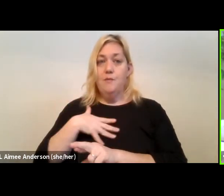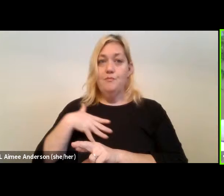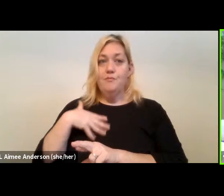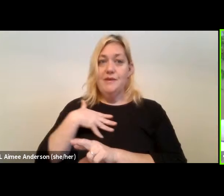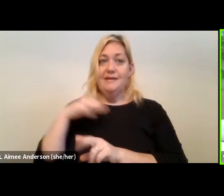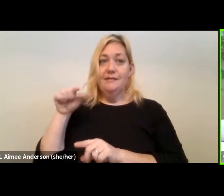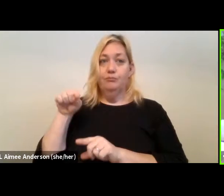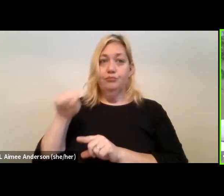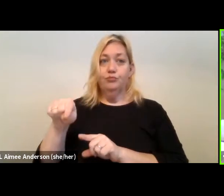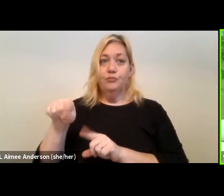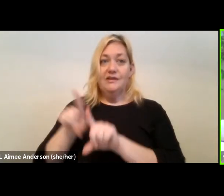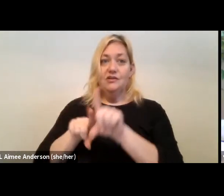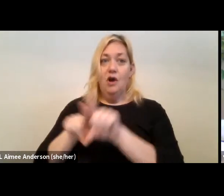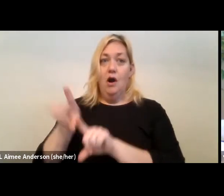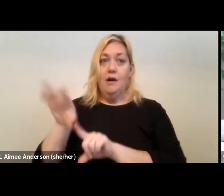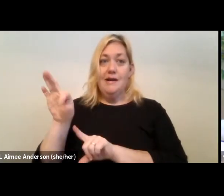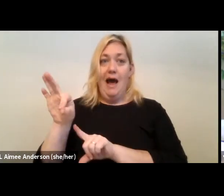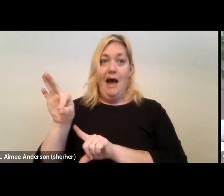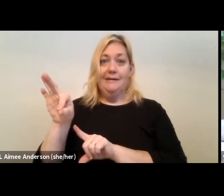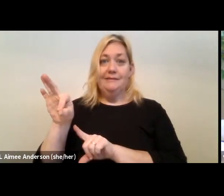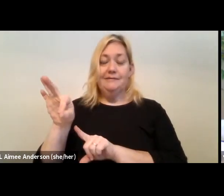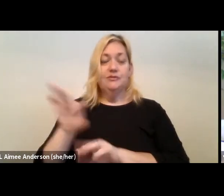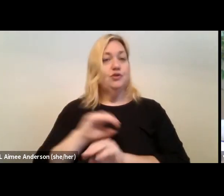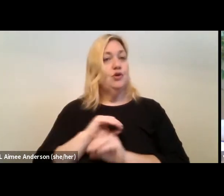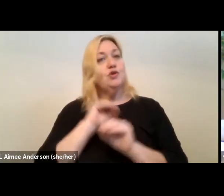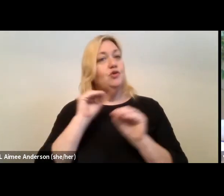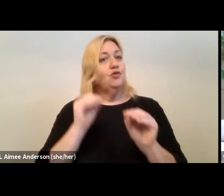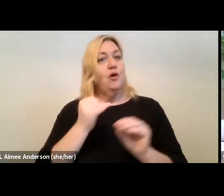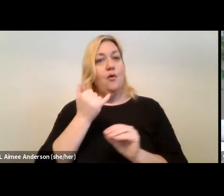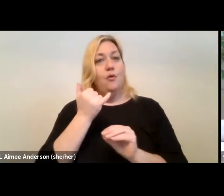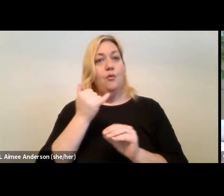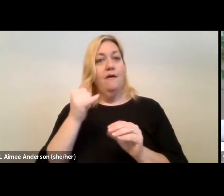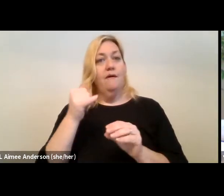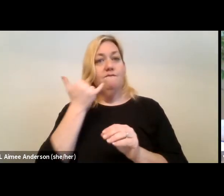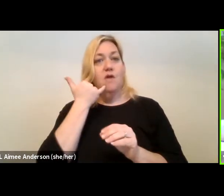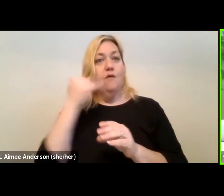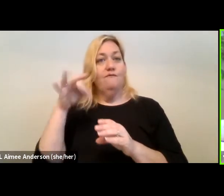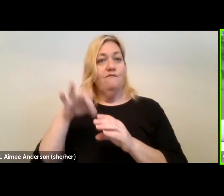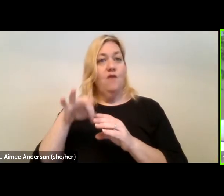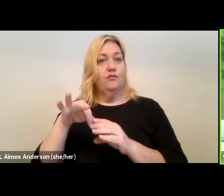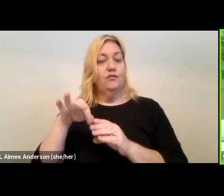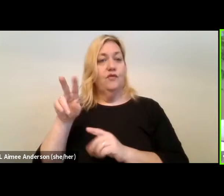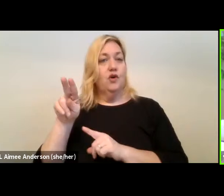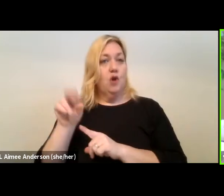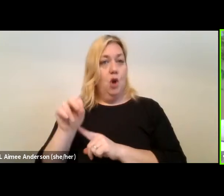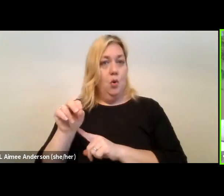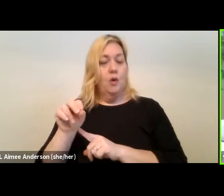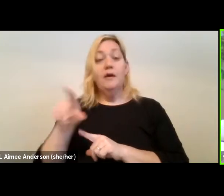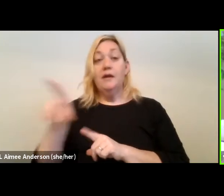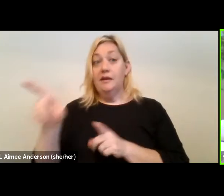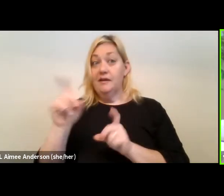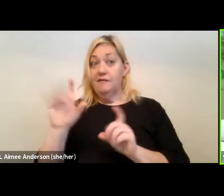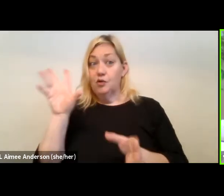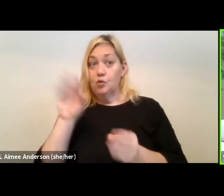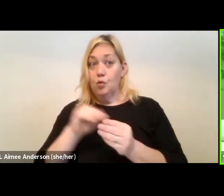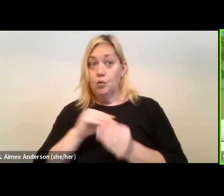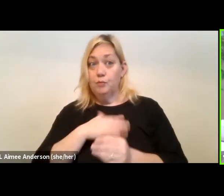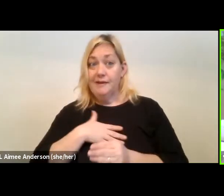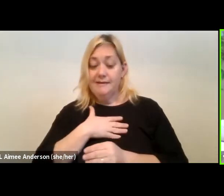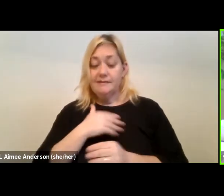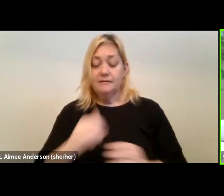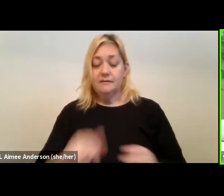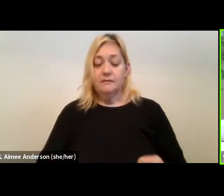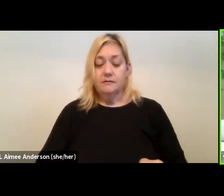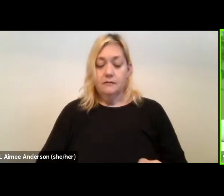*9. There are no votes. Okay, can you give us a total, please?